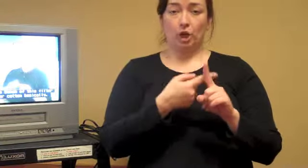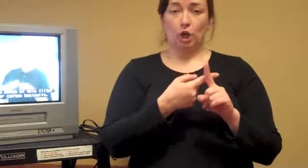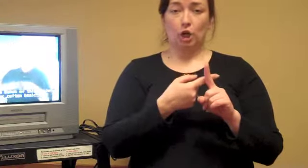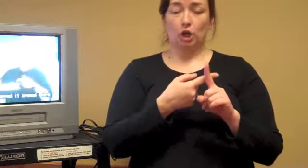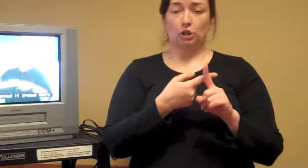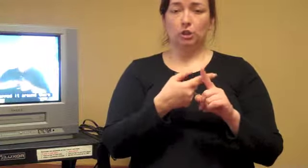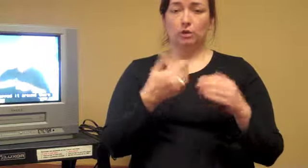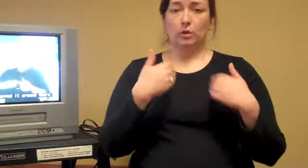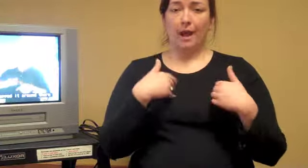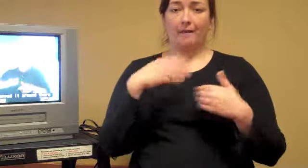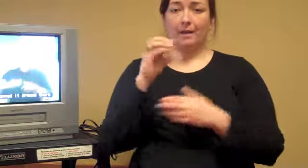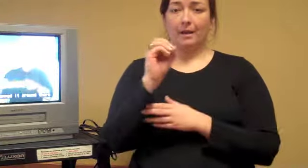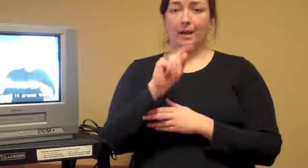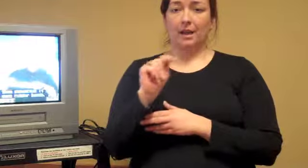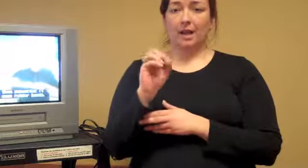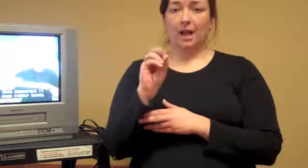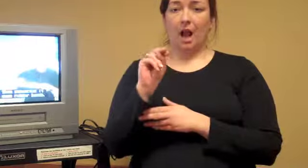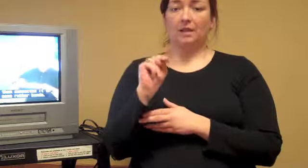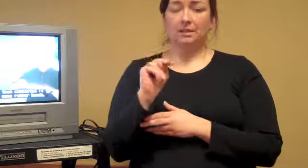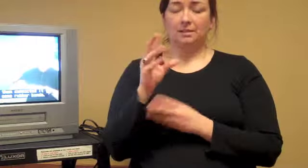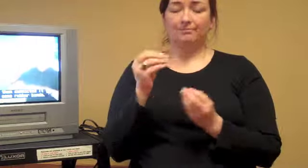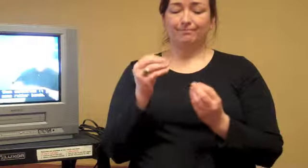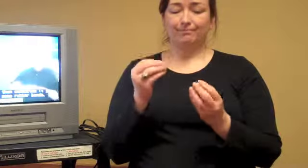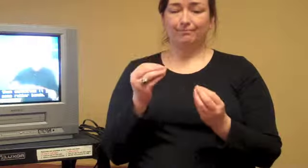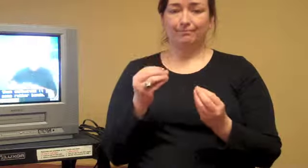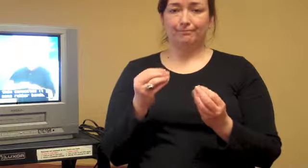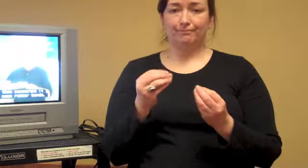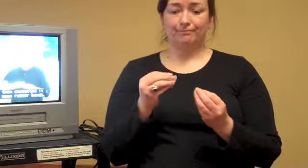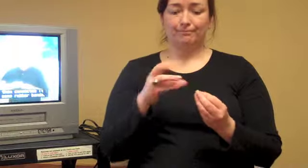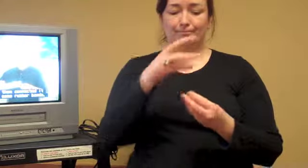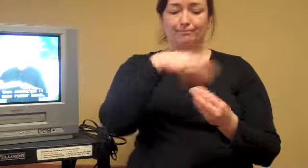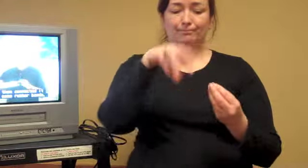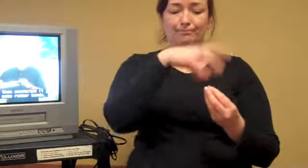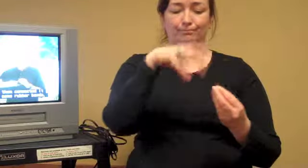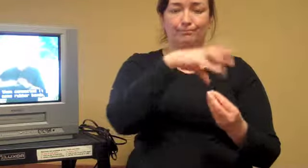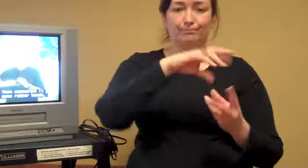cotton basically, and wrapped it around there, and then connected it with some rubber band.